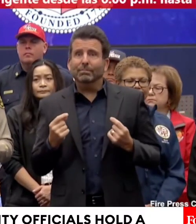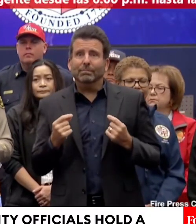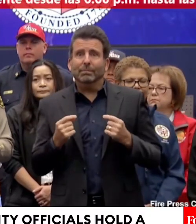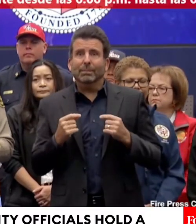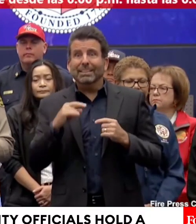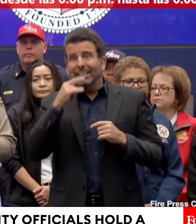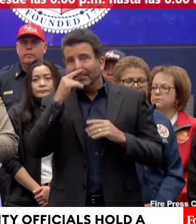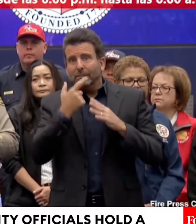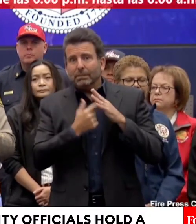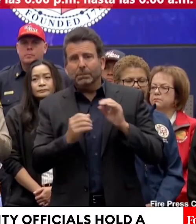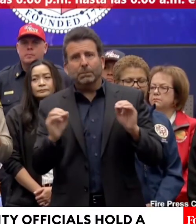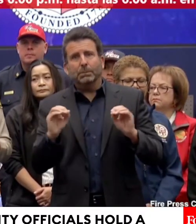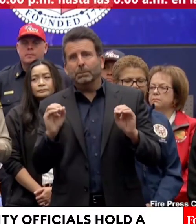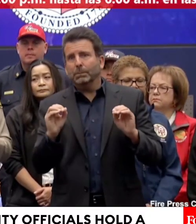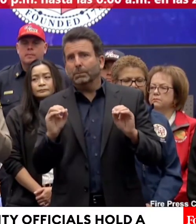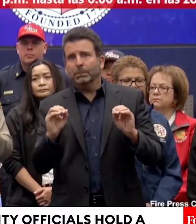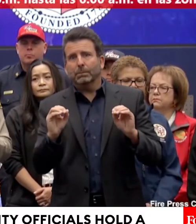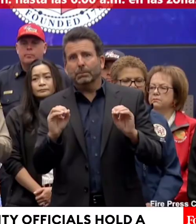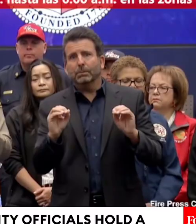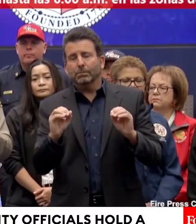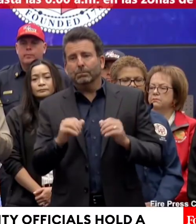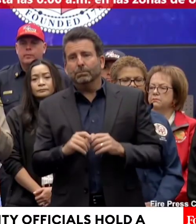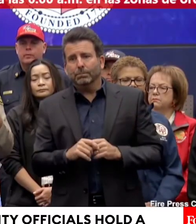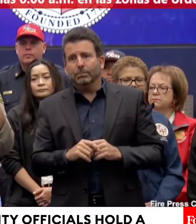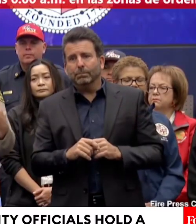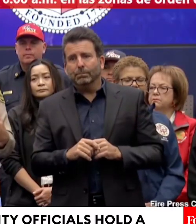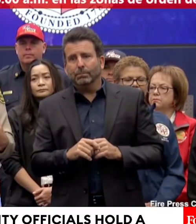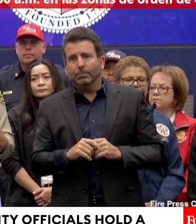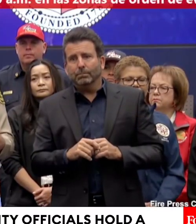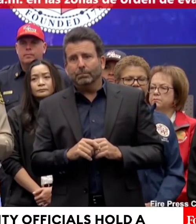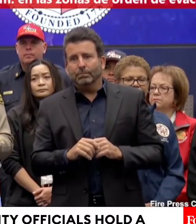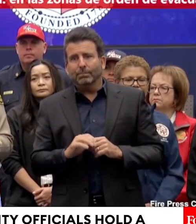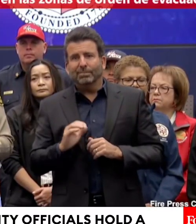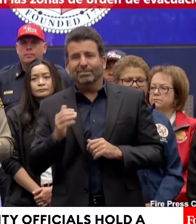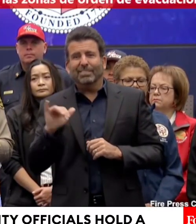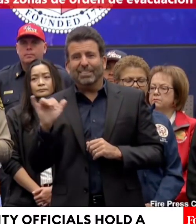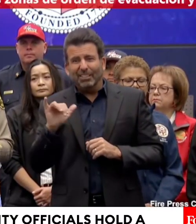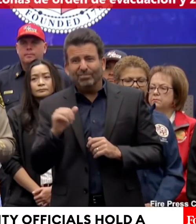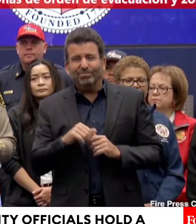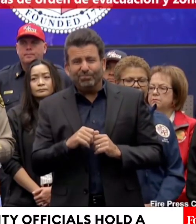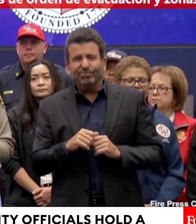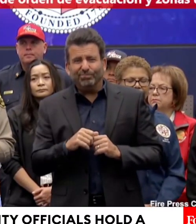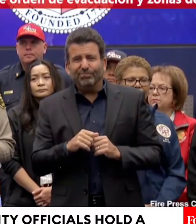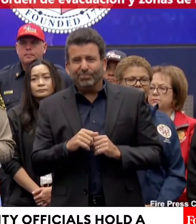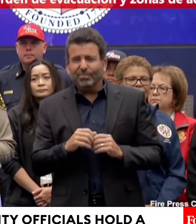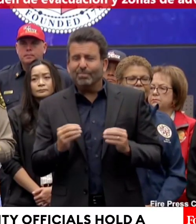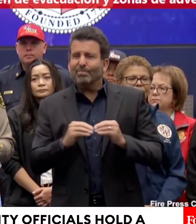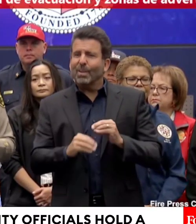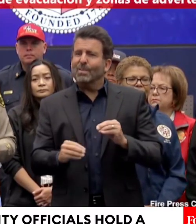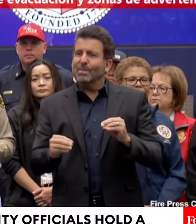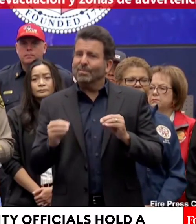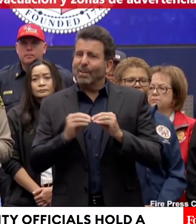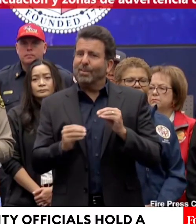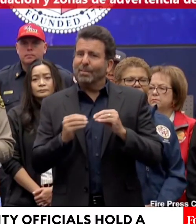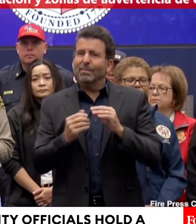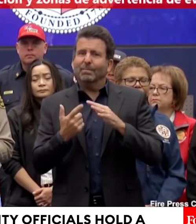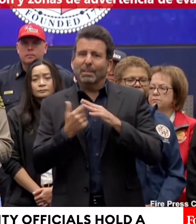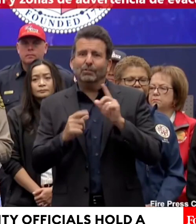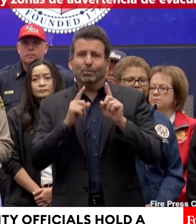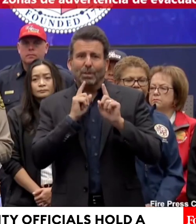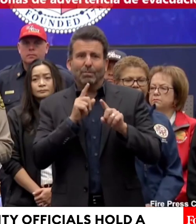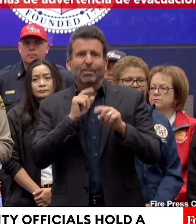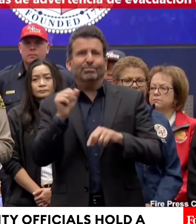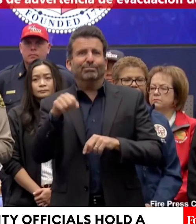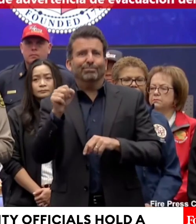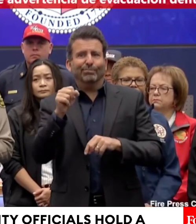it sounds like we just got dozens and dozens more. I have to reconcile those numbers. We'll report them at